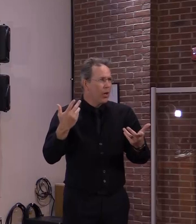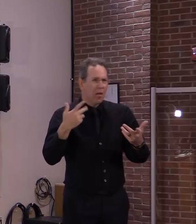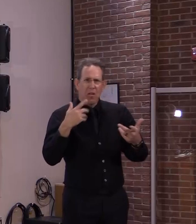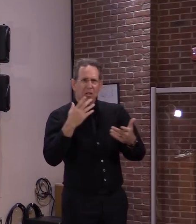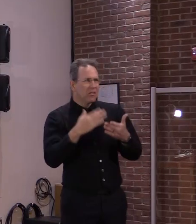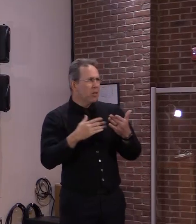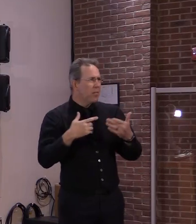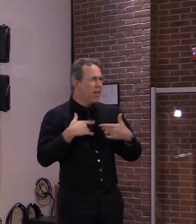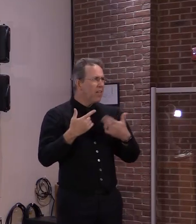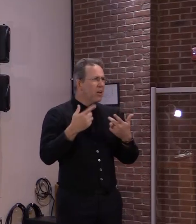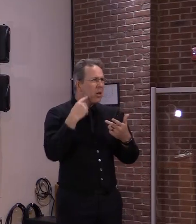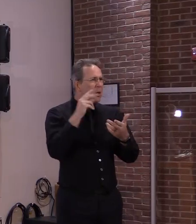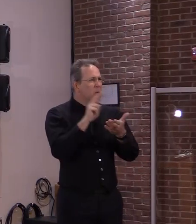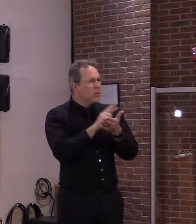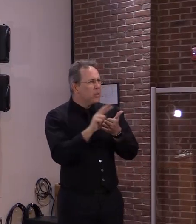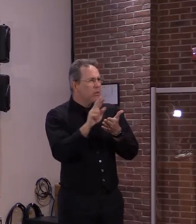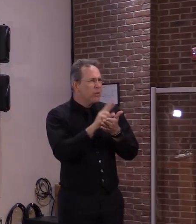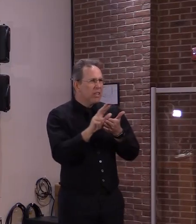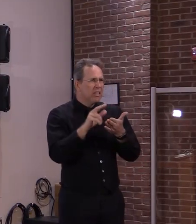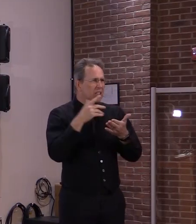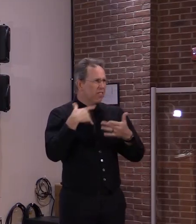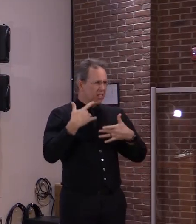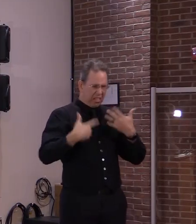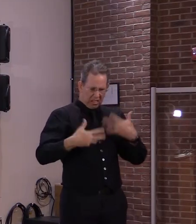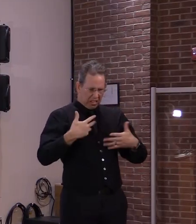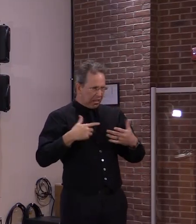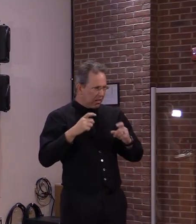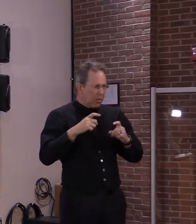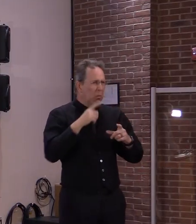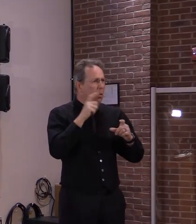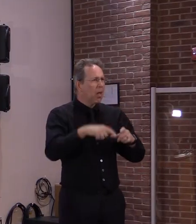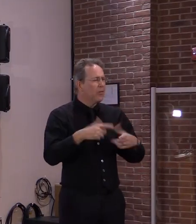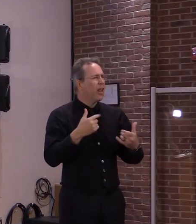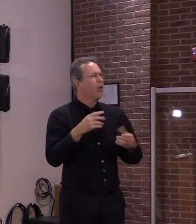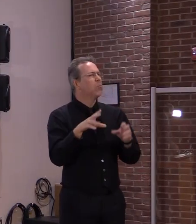of time without waiting too long.